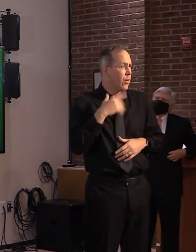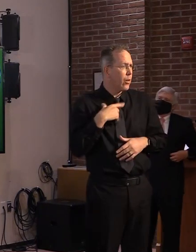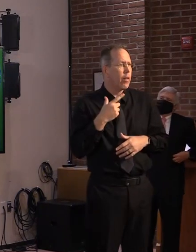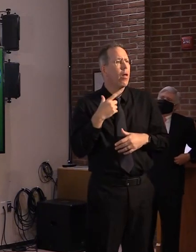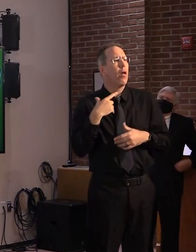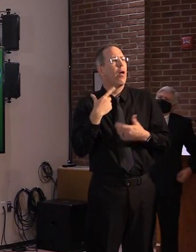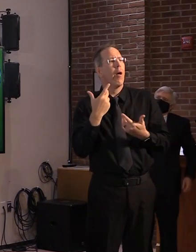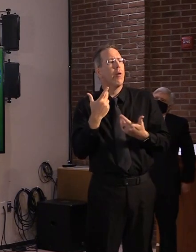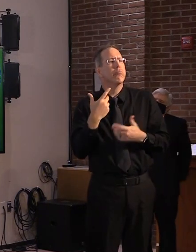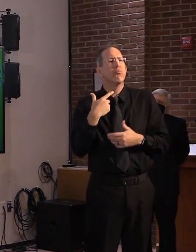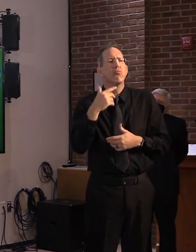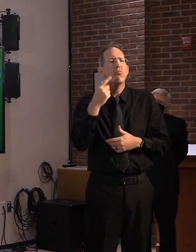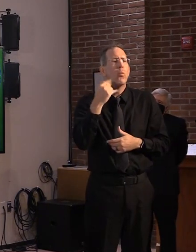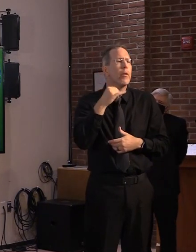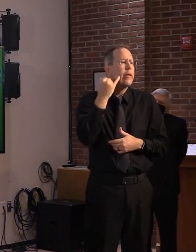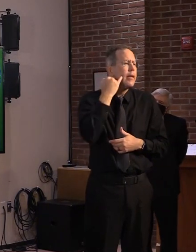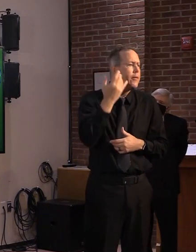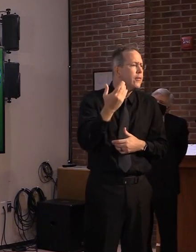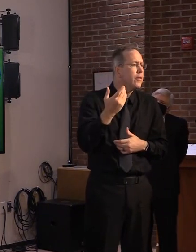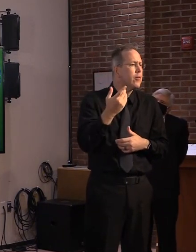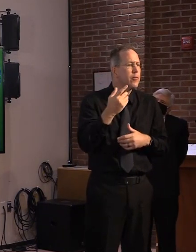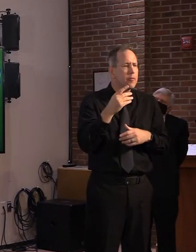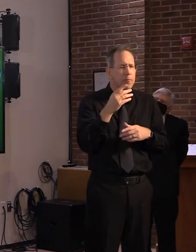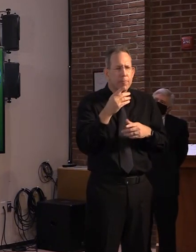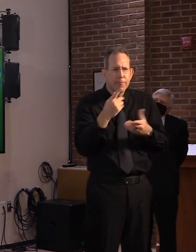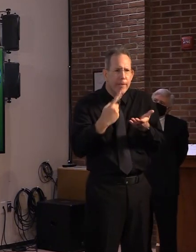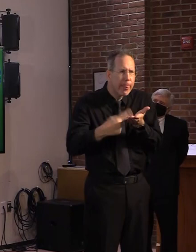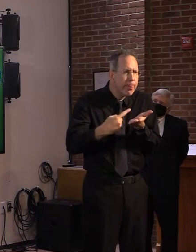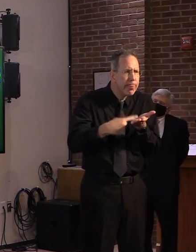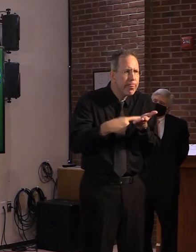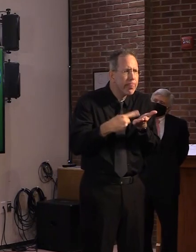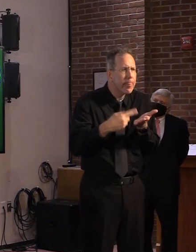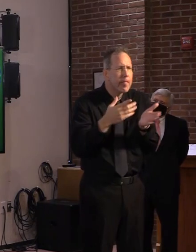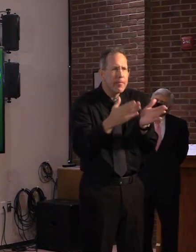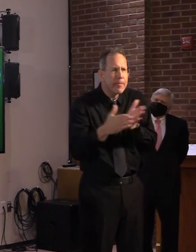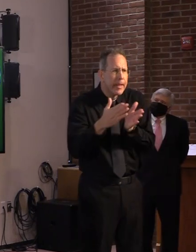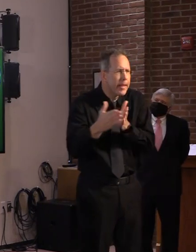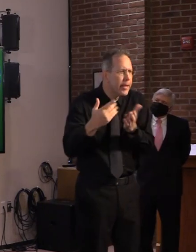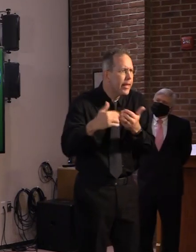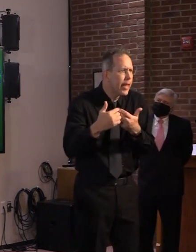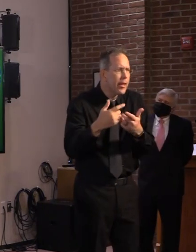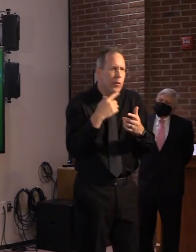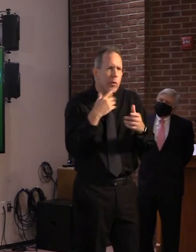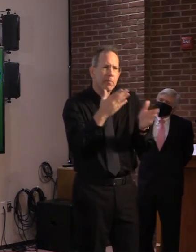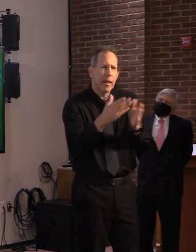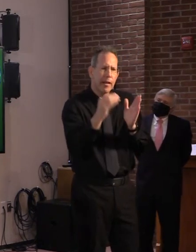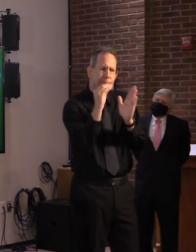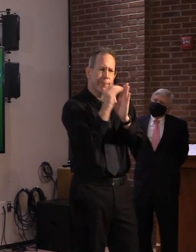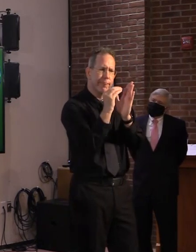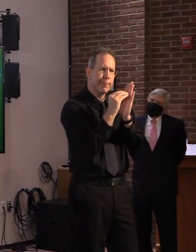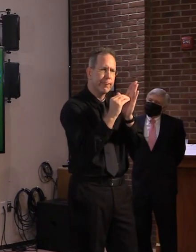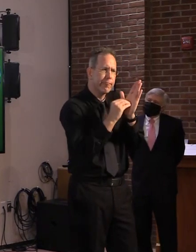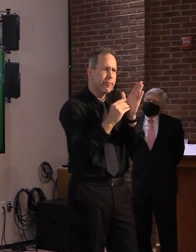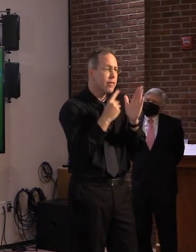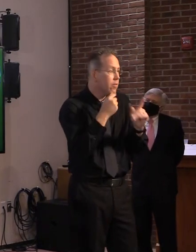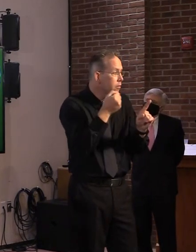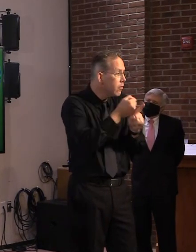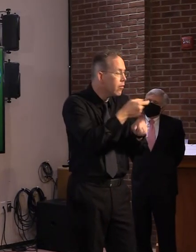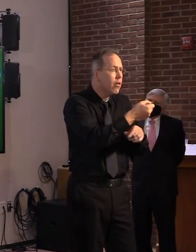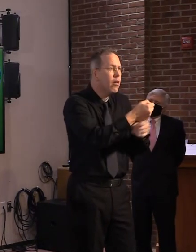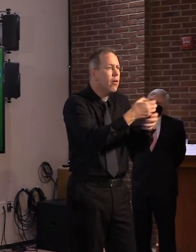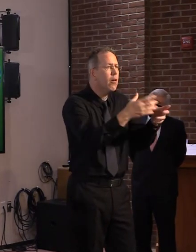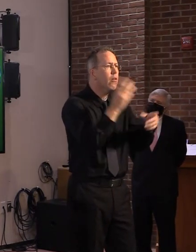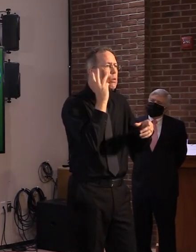at how we would go about managing an outbreak, how we would reach a